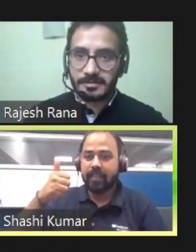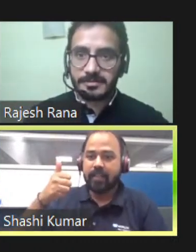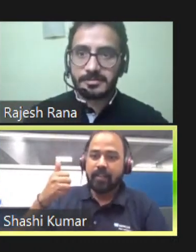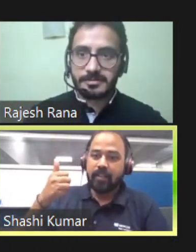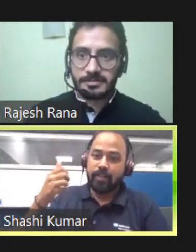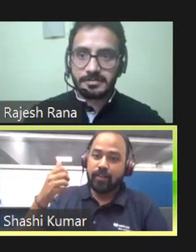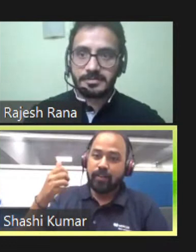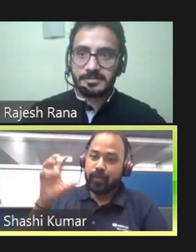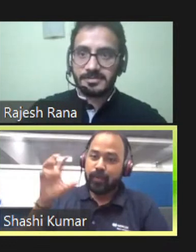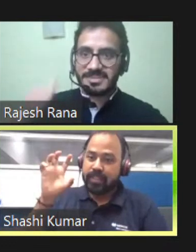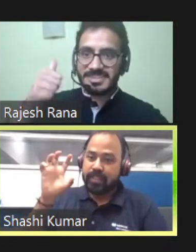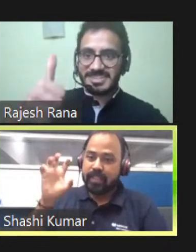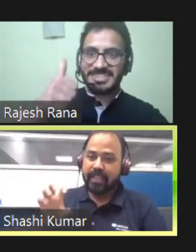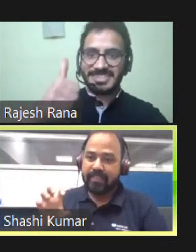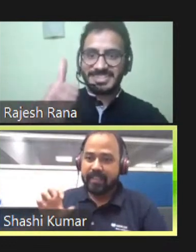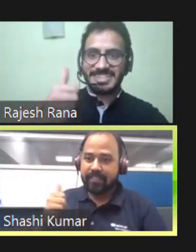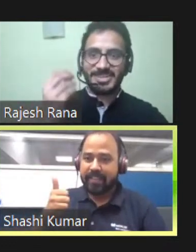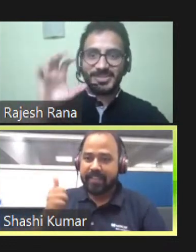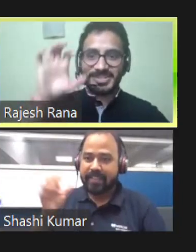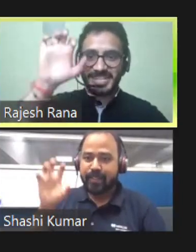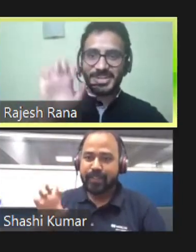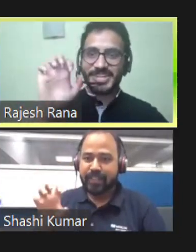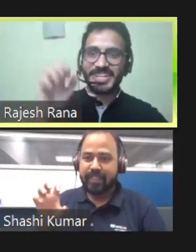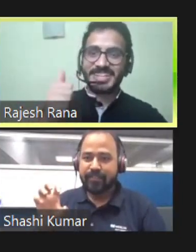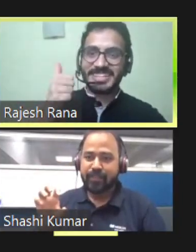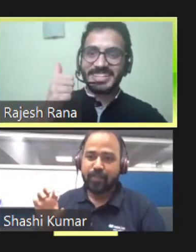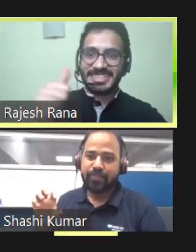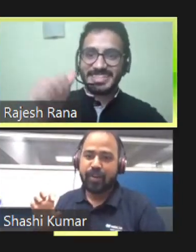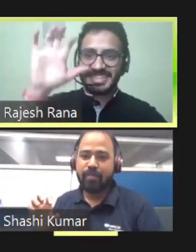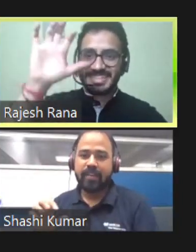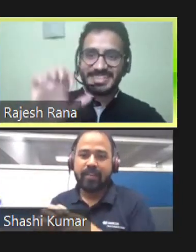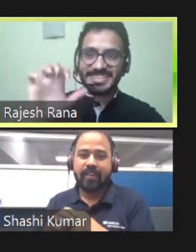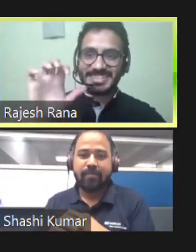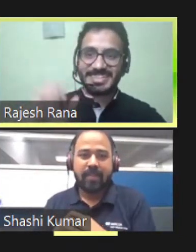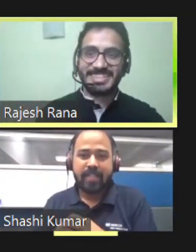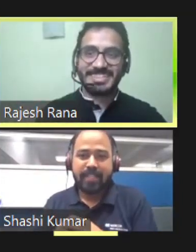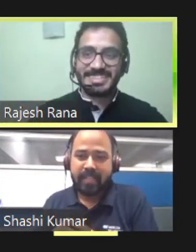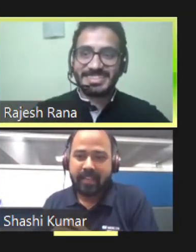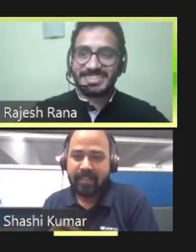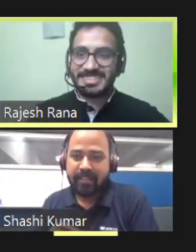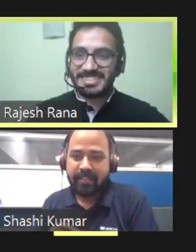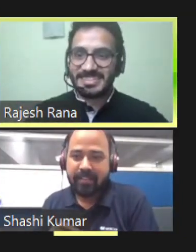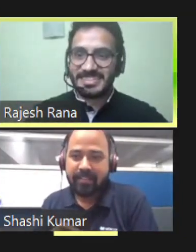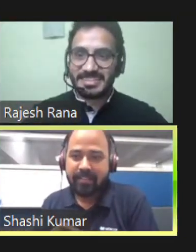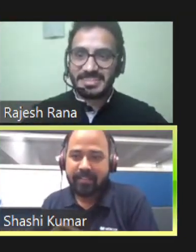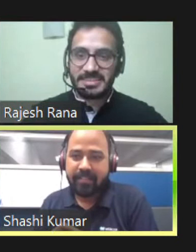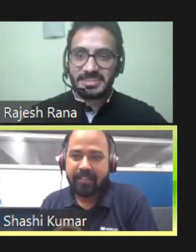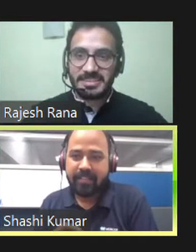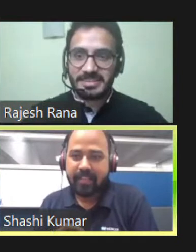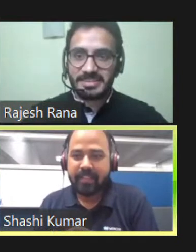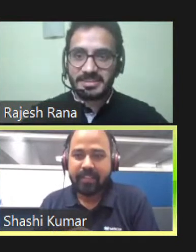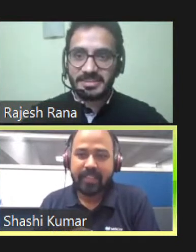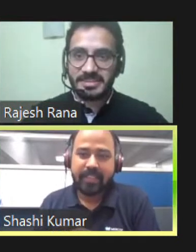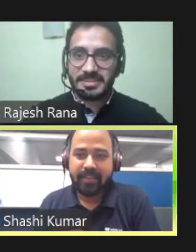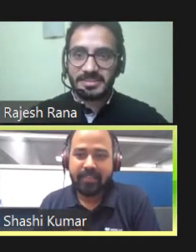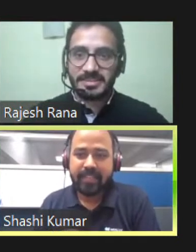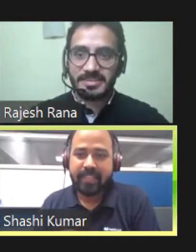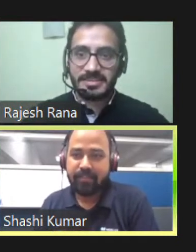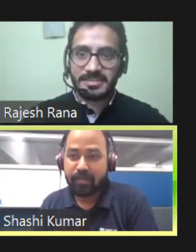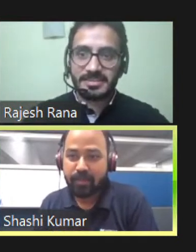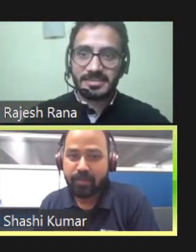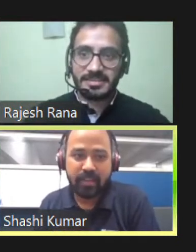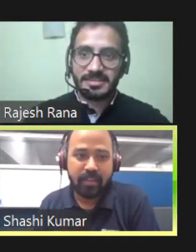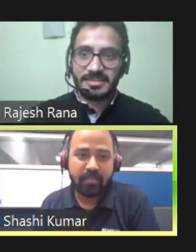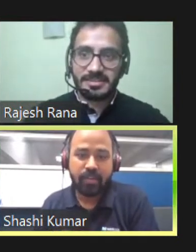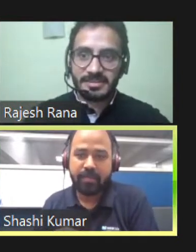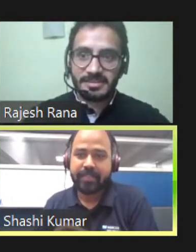a good evening, right? It's a good Good evening. evening. So from Marsh McLennan, Shashi and Rajesh, and from the